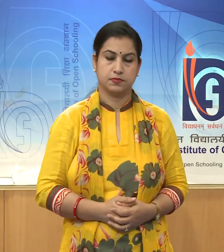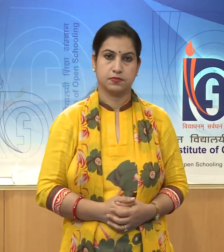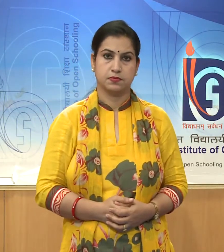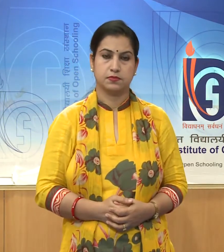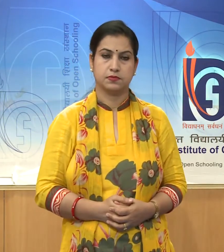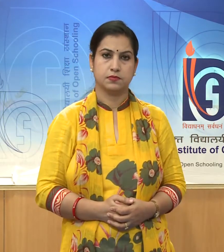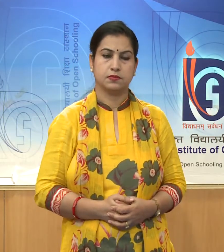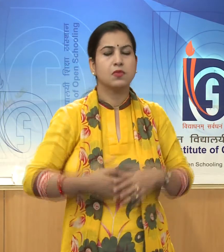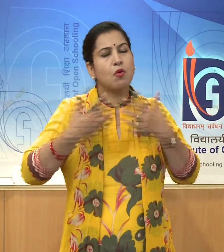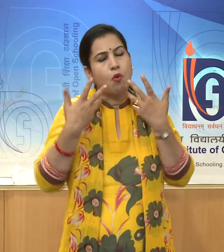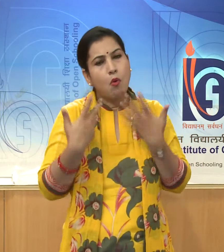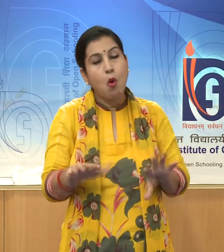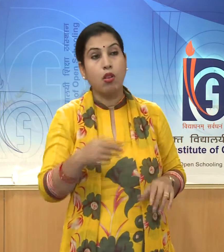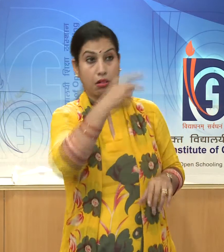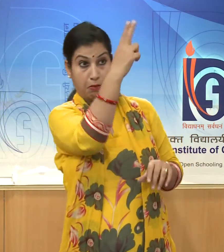In almost all these paintings,